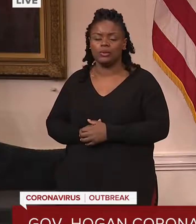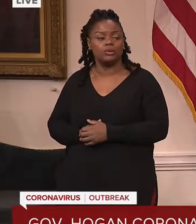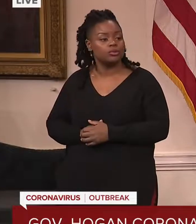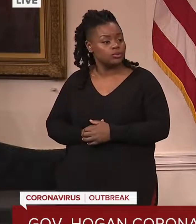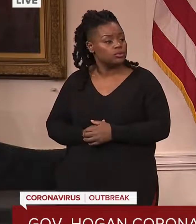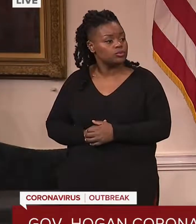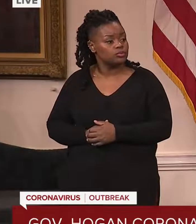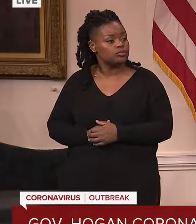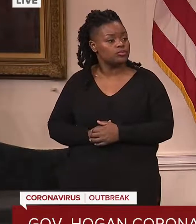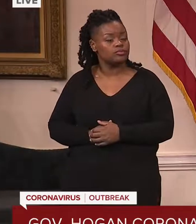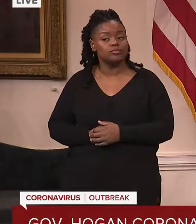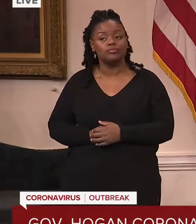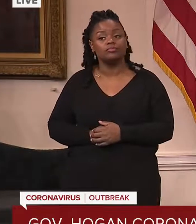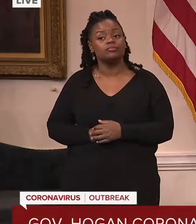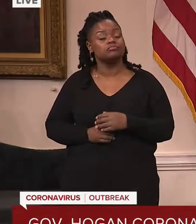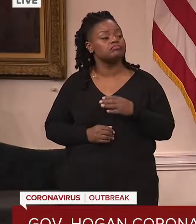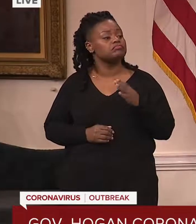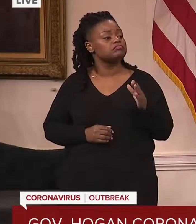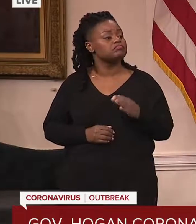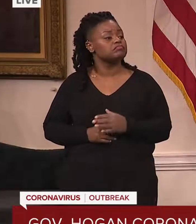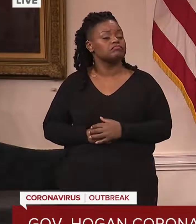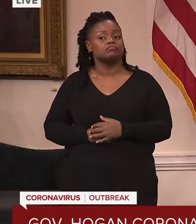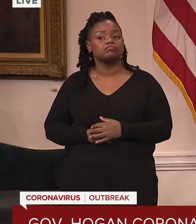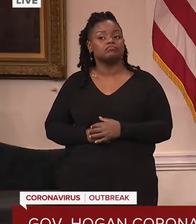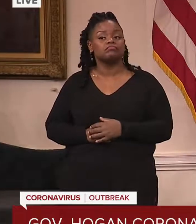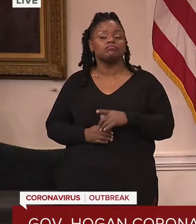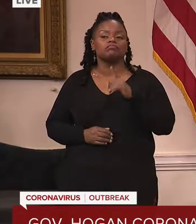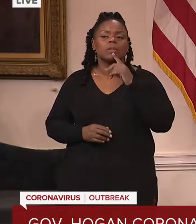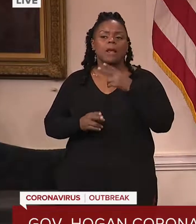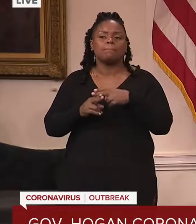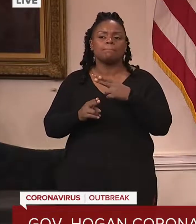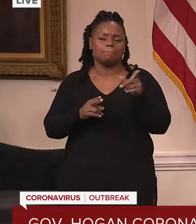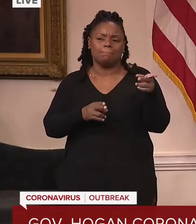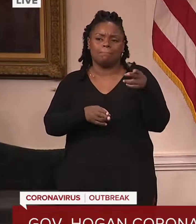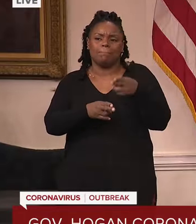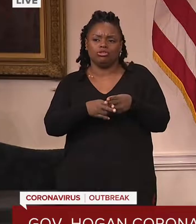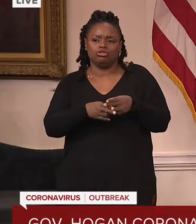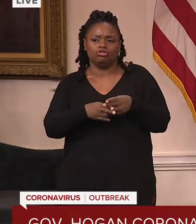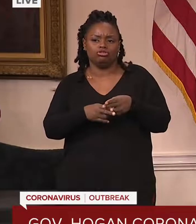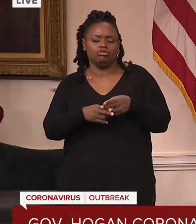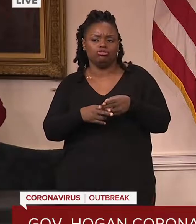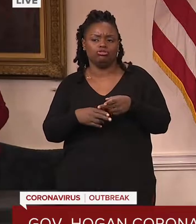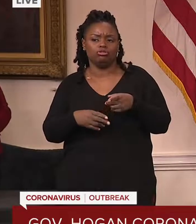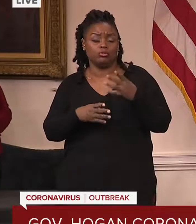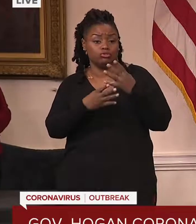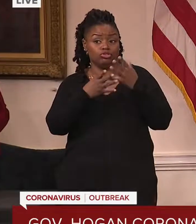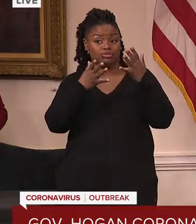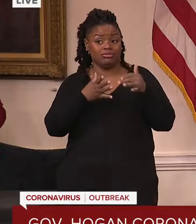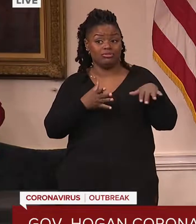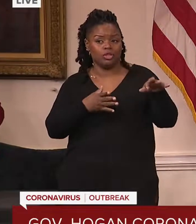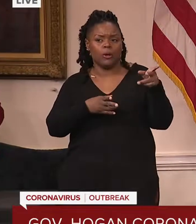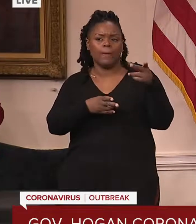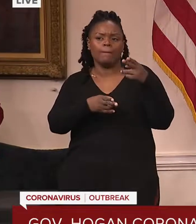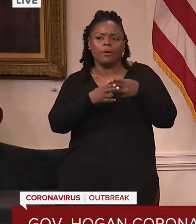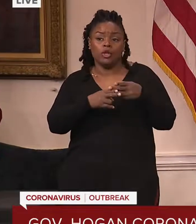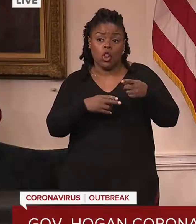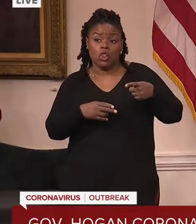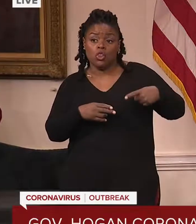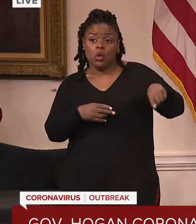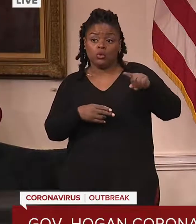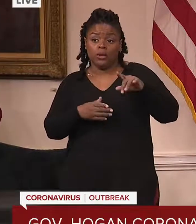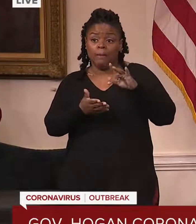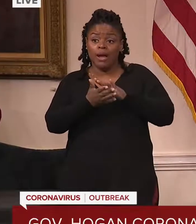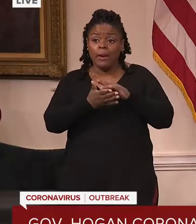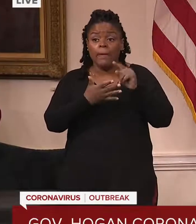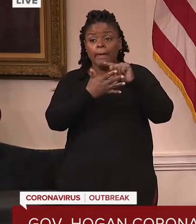thought about prison inmates. In one of the phases on there was high-risk inmates, but what about the general